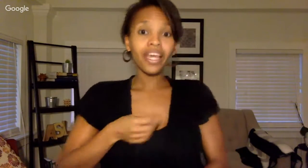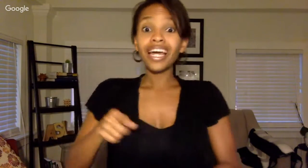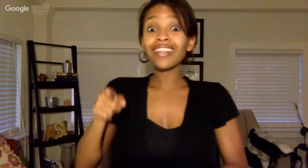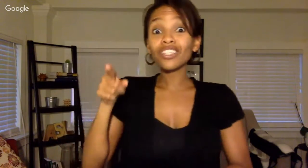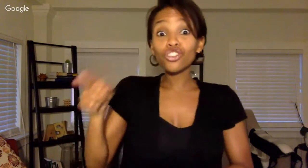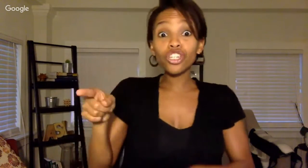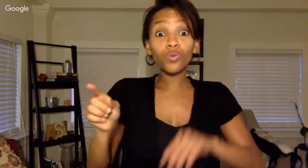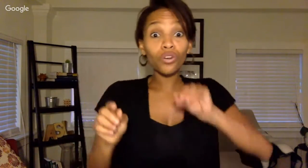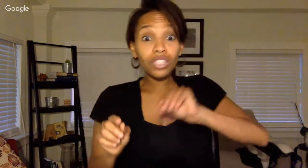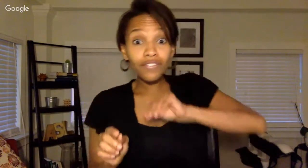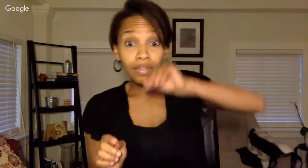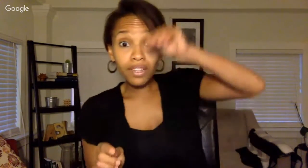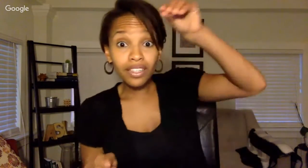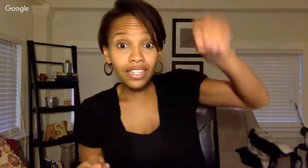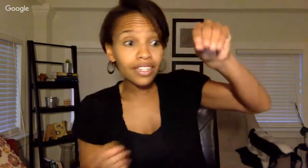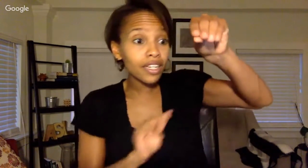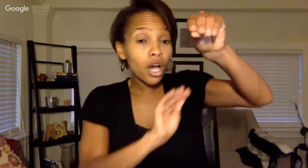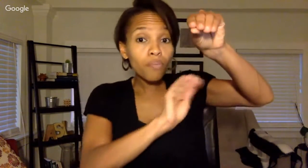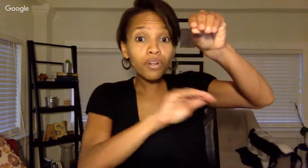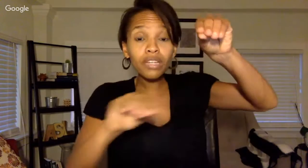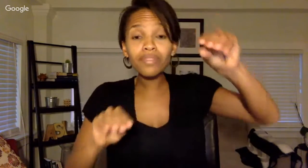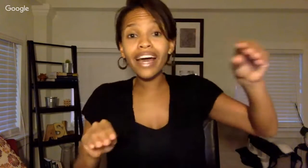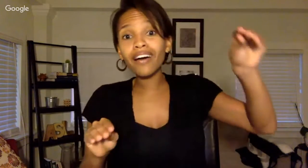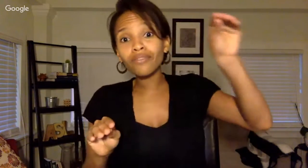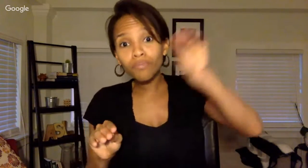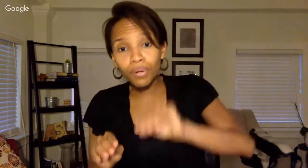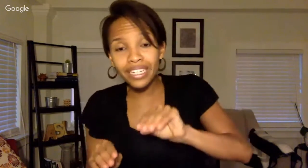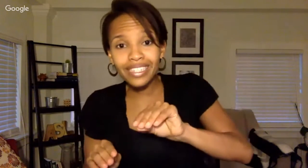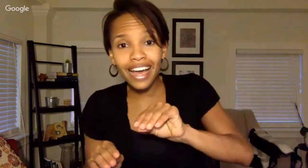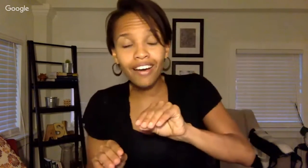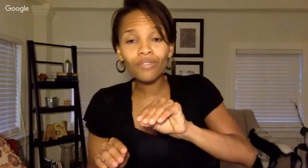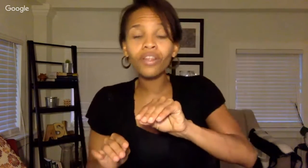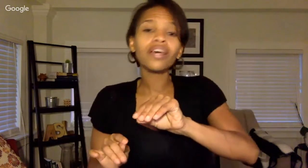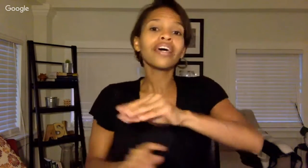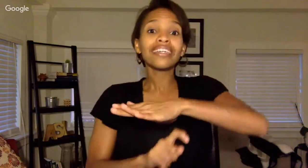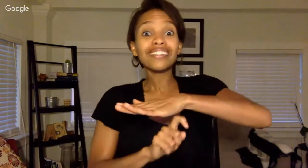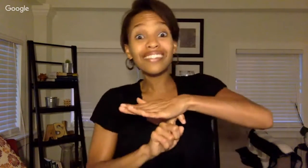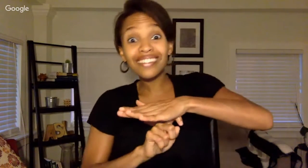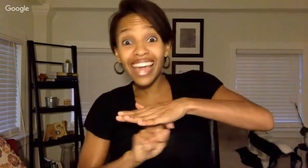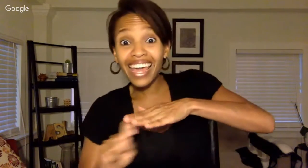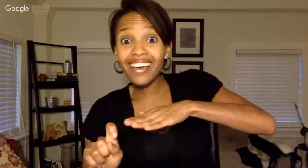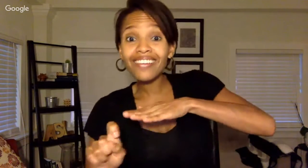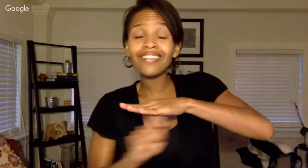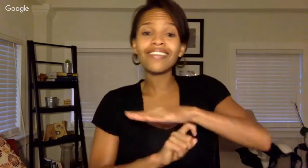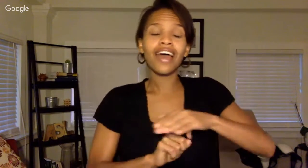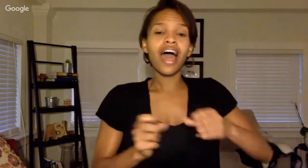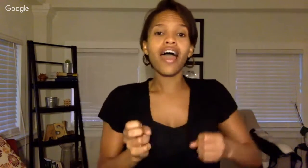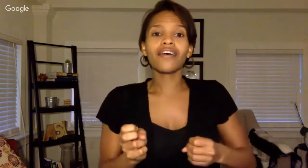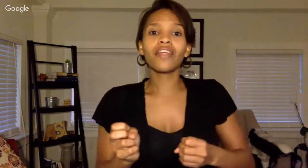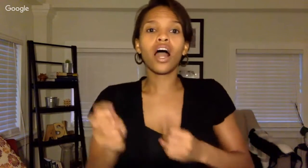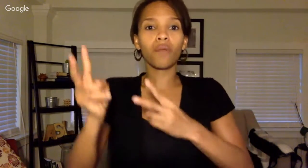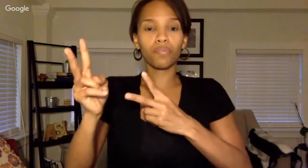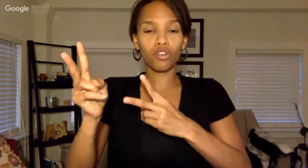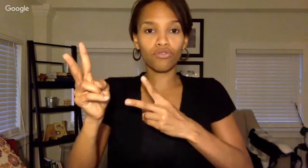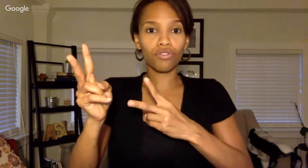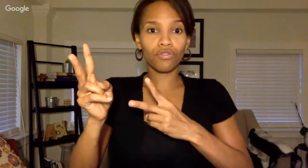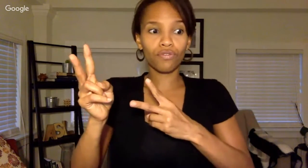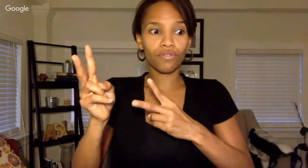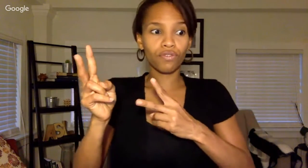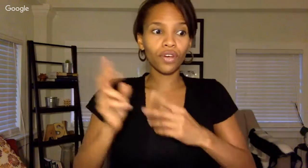And then she will lift up the lid, put them down, put it down, scan, and upload.